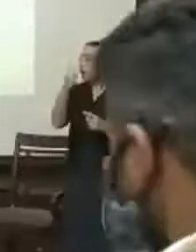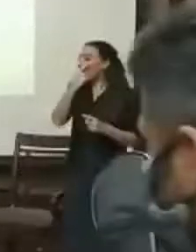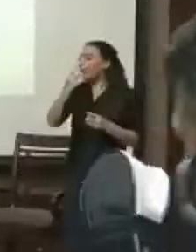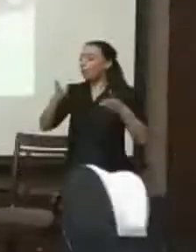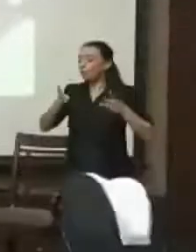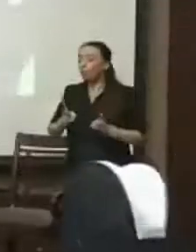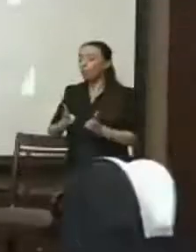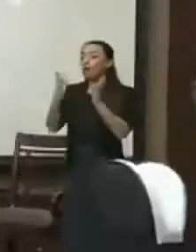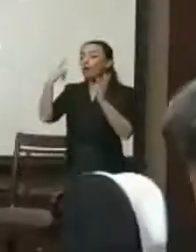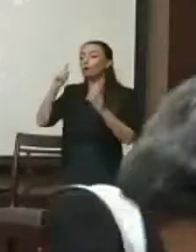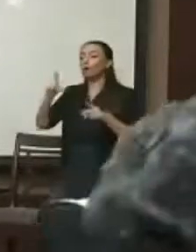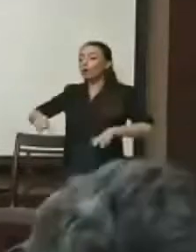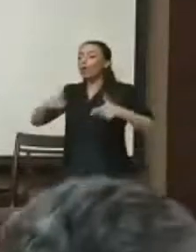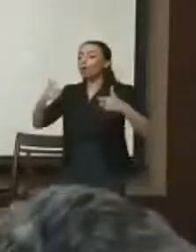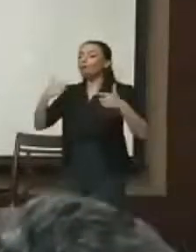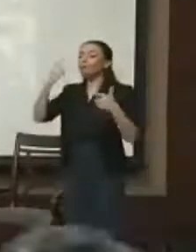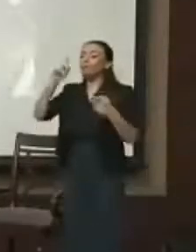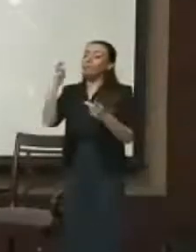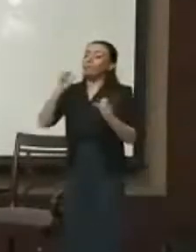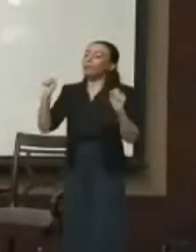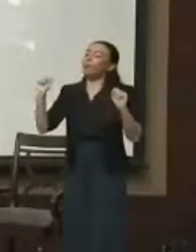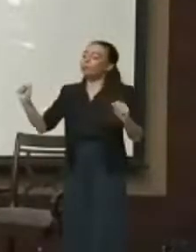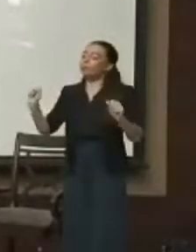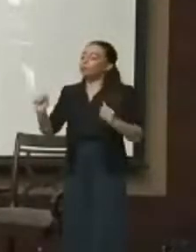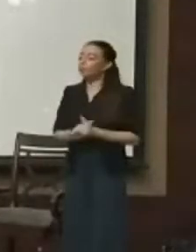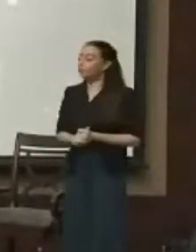a life with blindness.